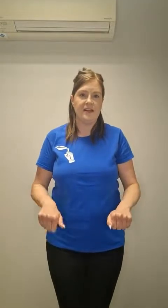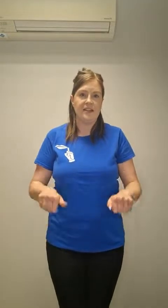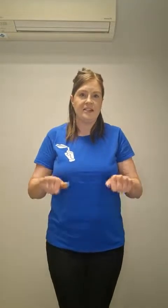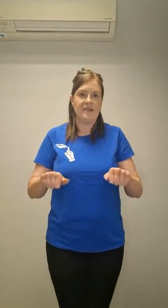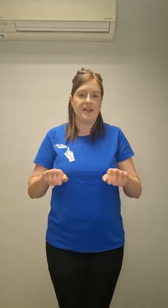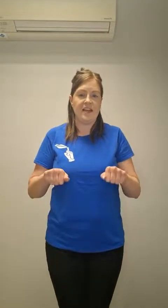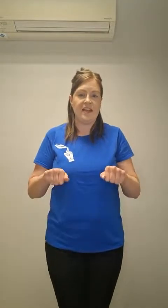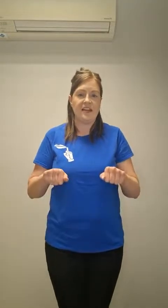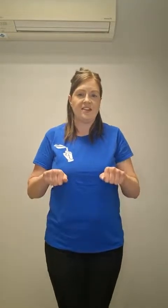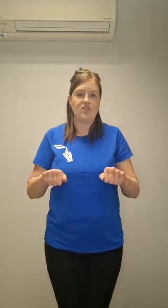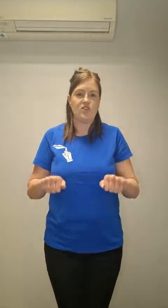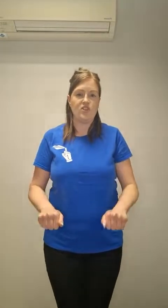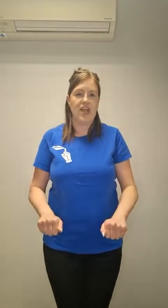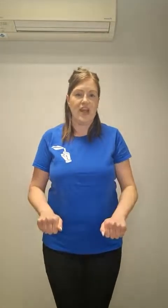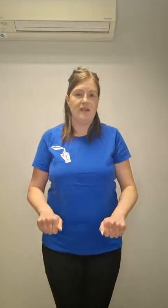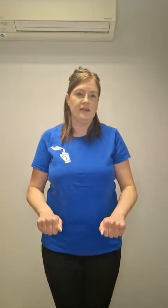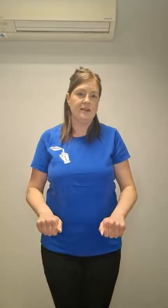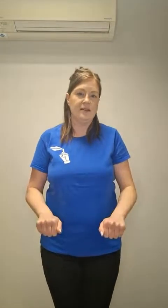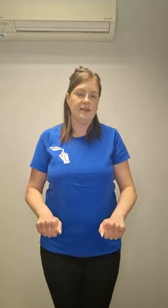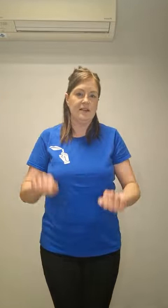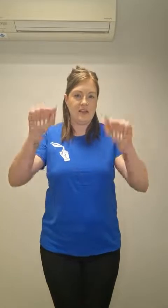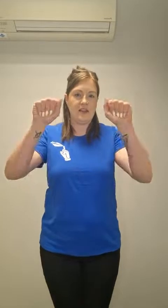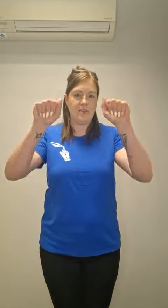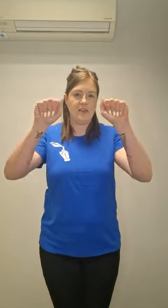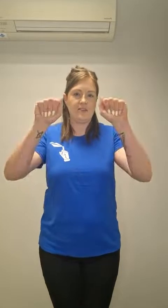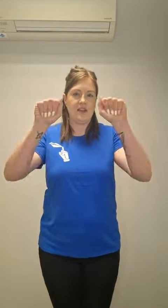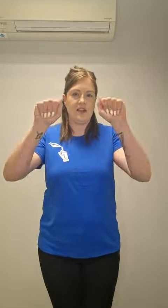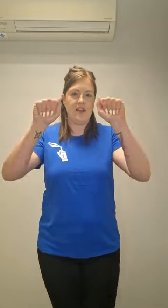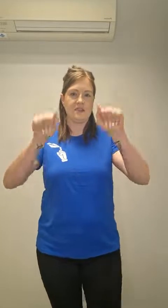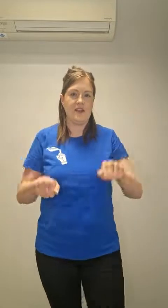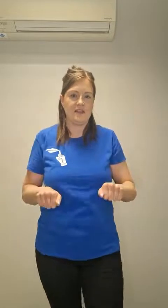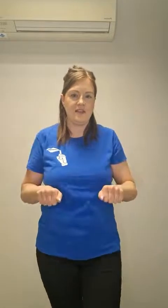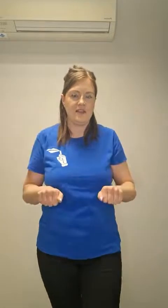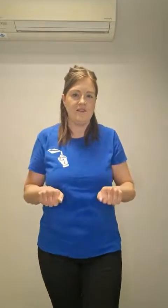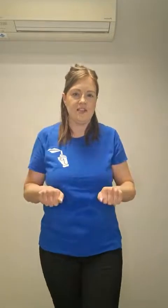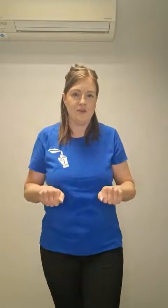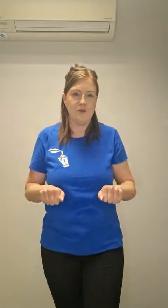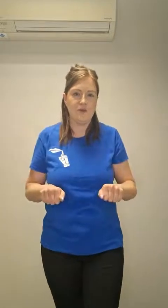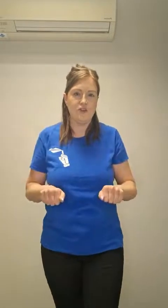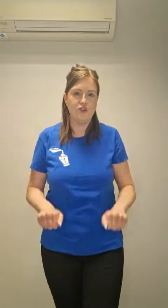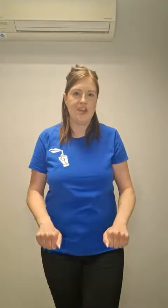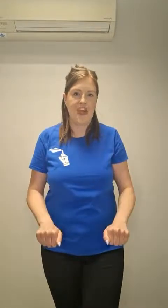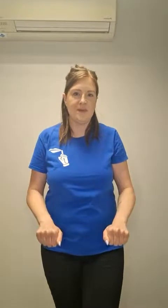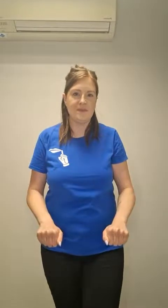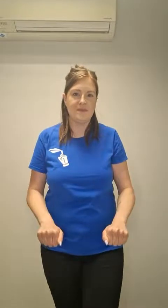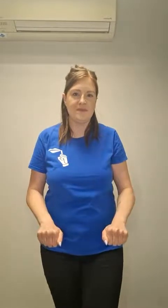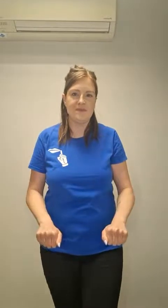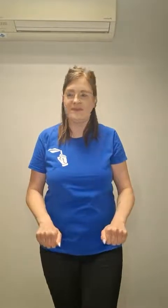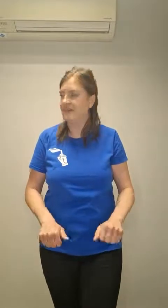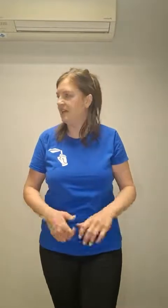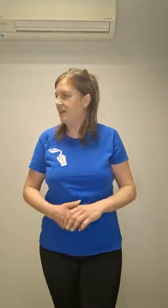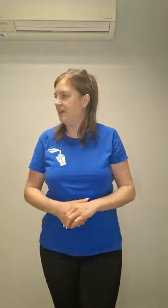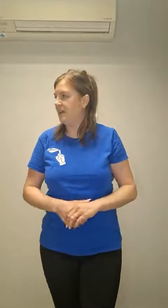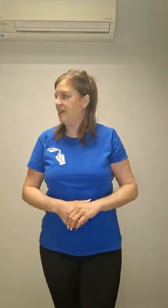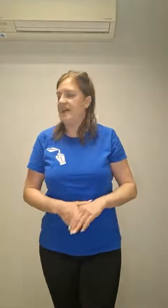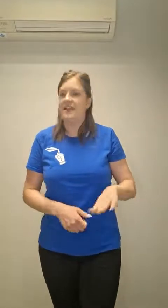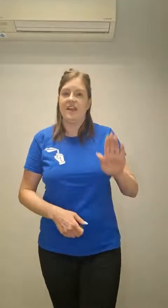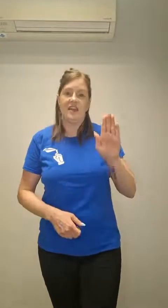So that one again is chair. Keeping those fingernails nice and visible, chair. They can